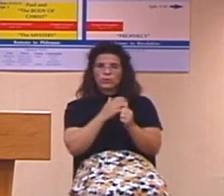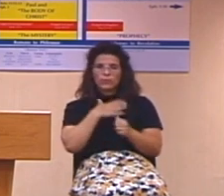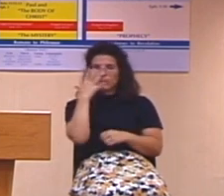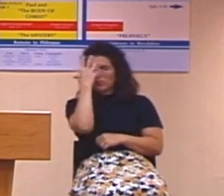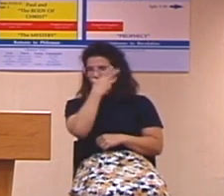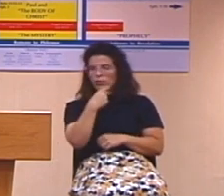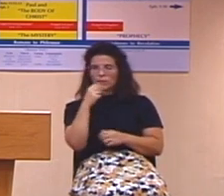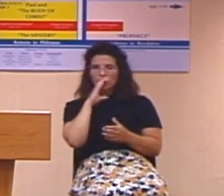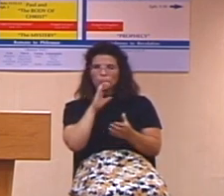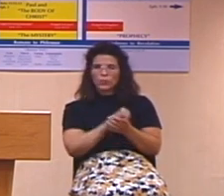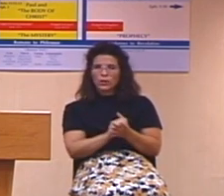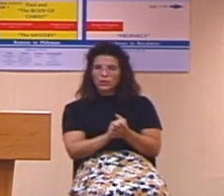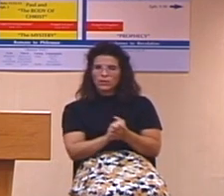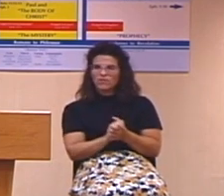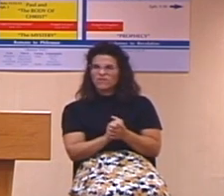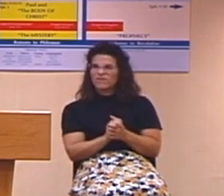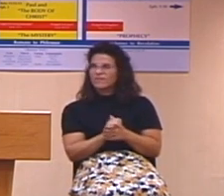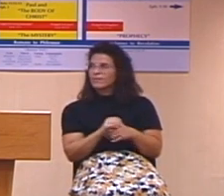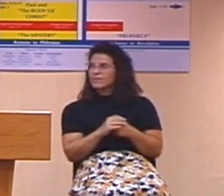Okay?